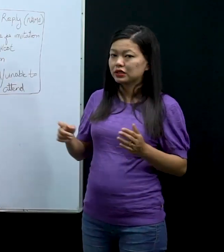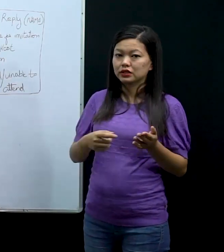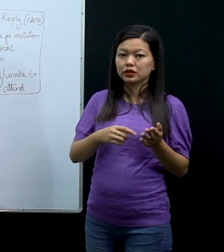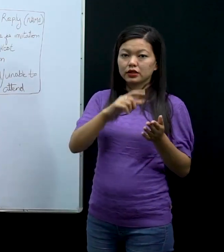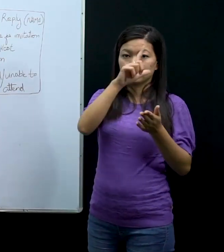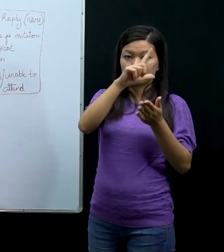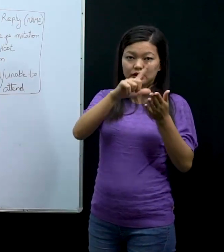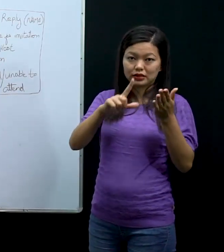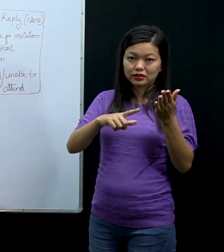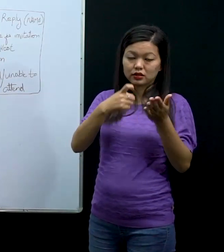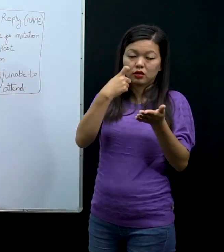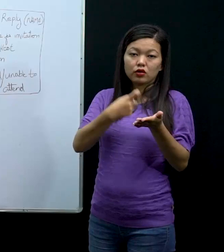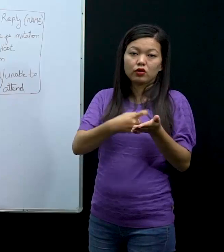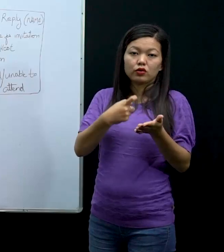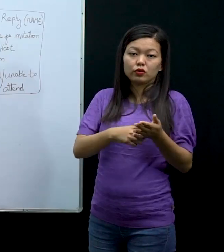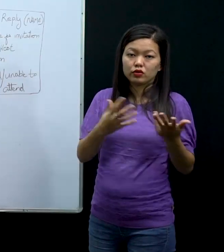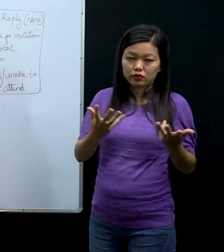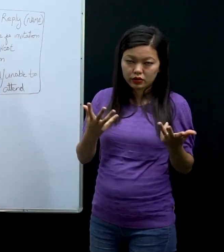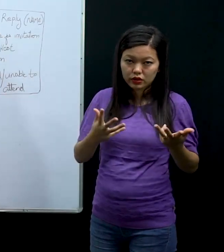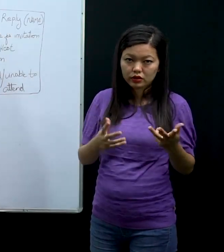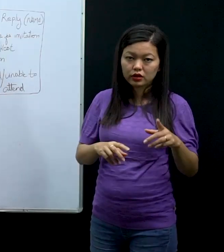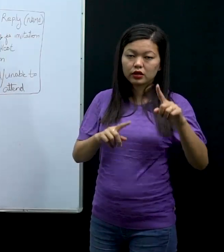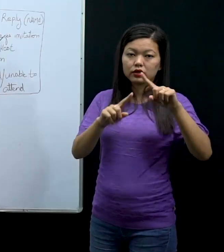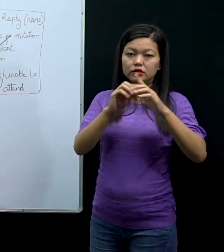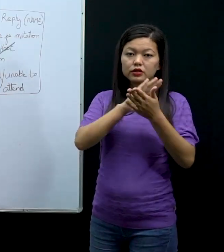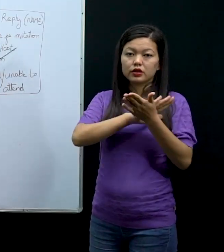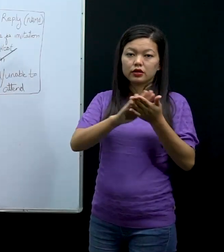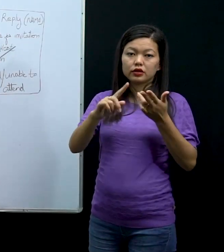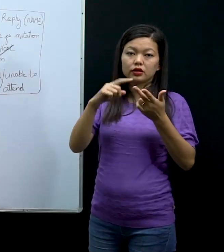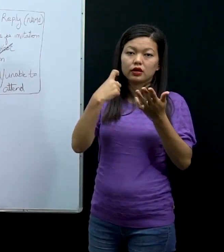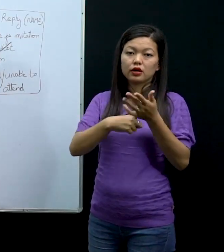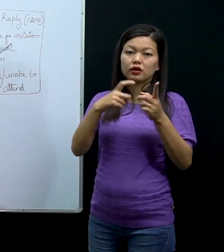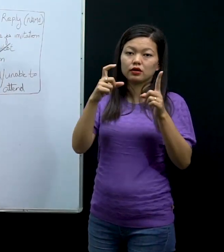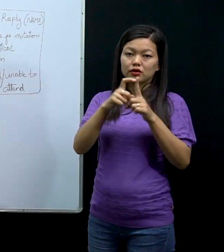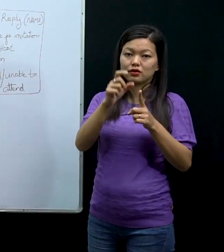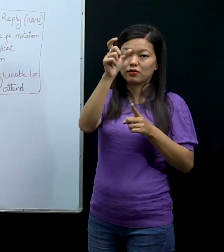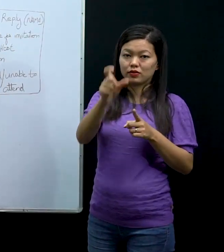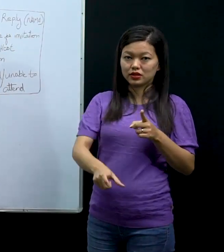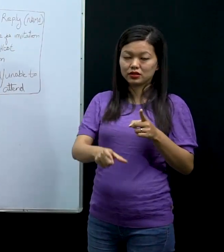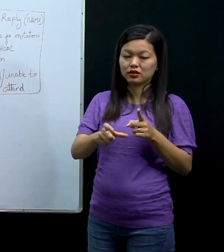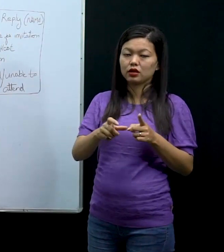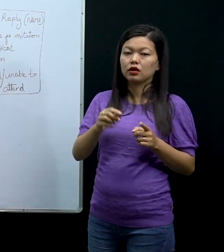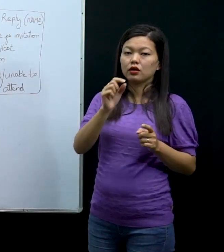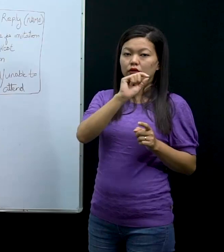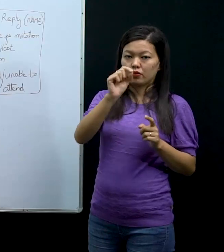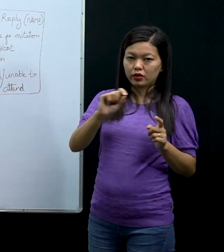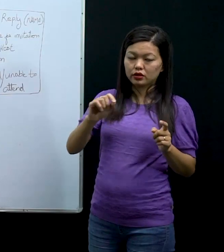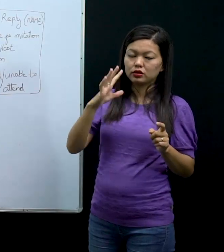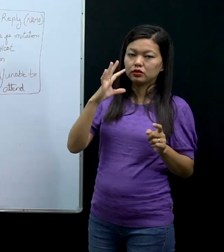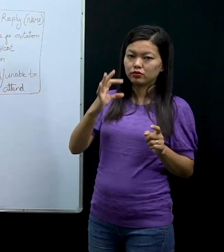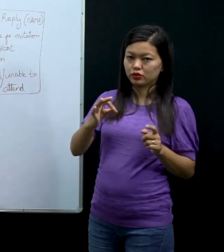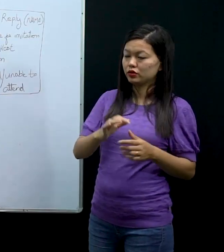third person. Okay? Expresses his gratitude for the invitation from